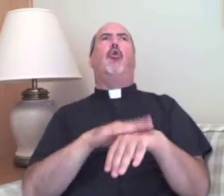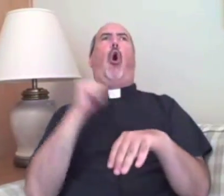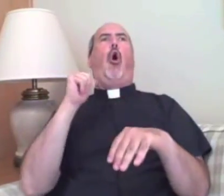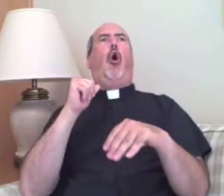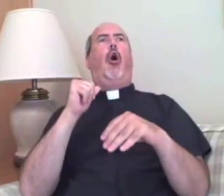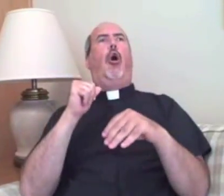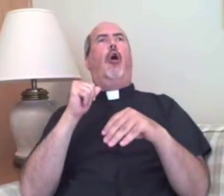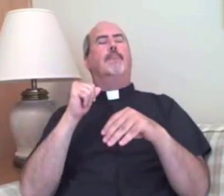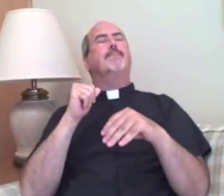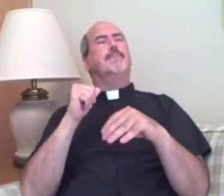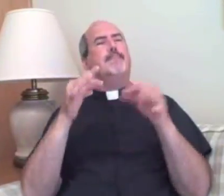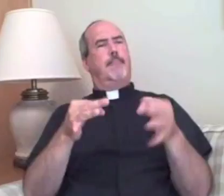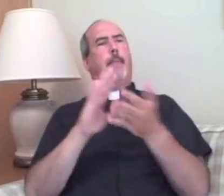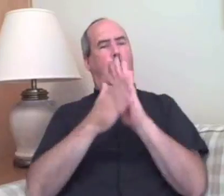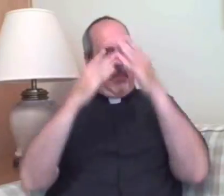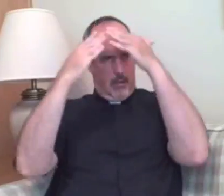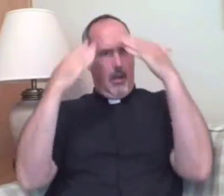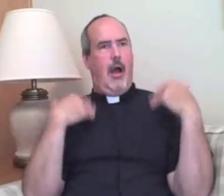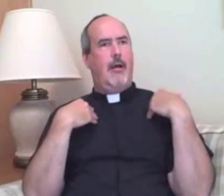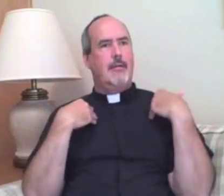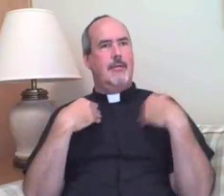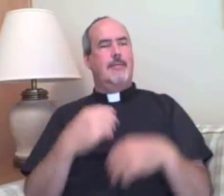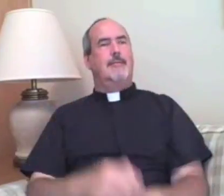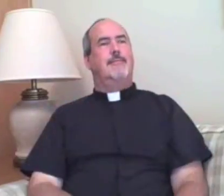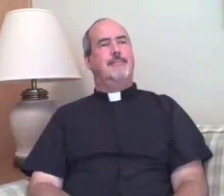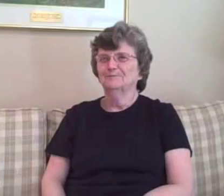how did you get your calling to become a nun?